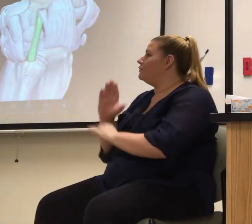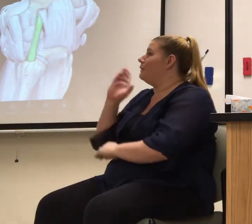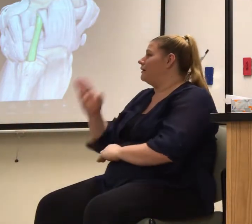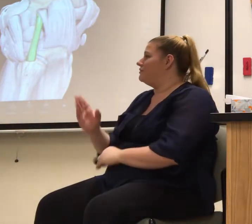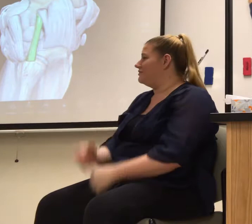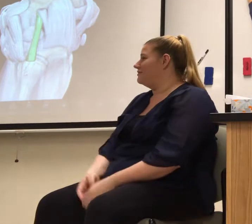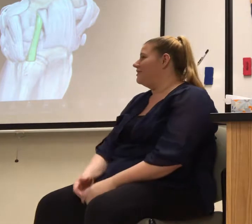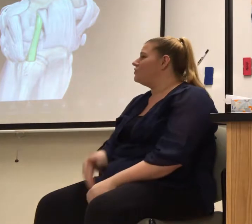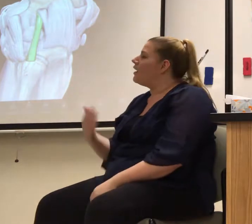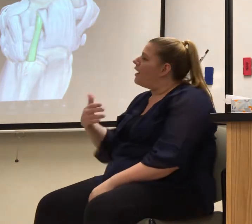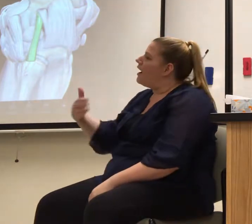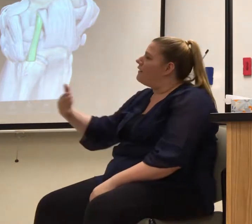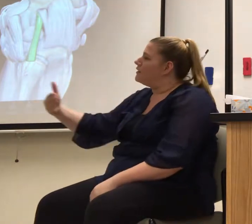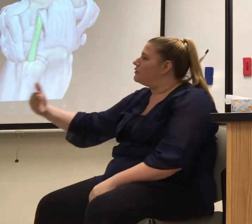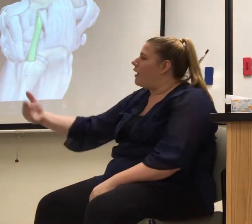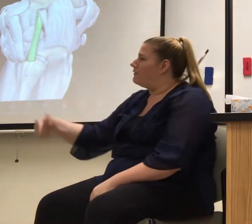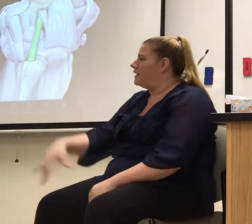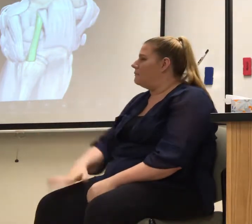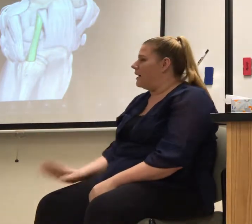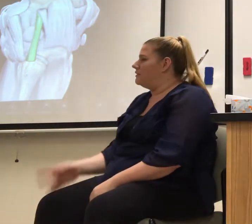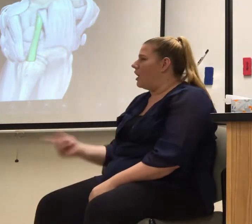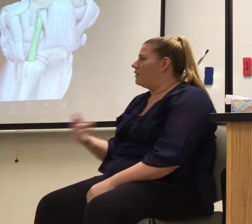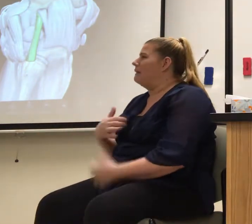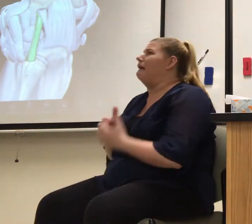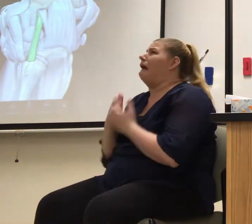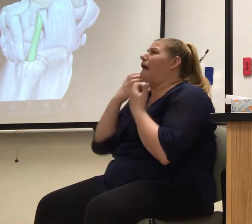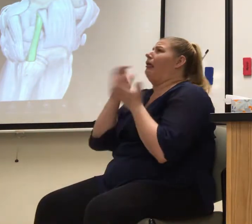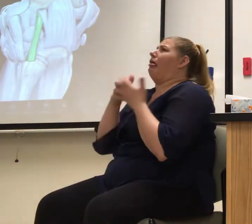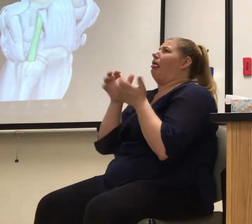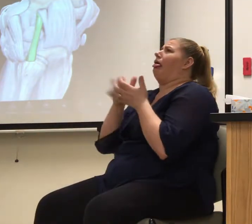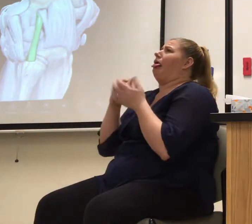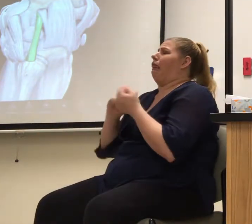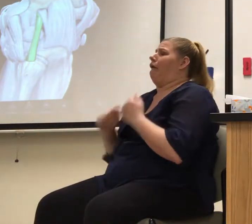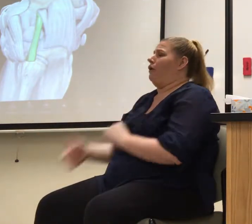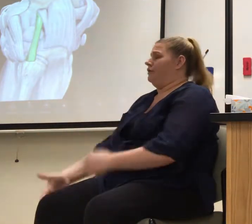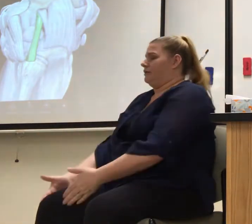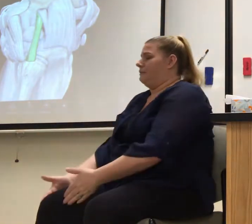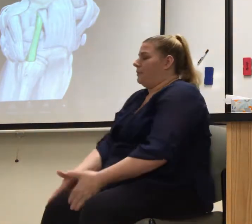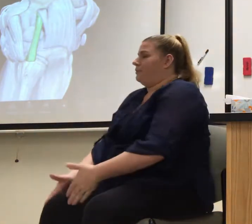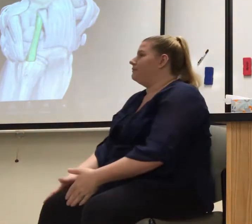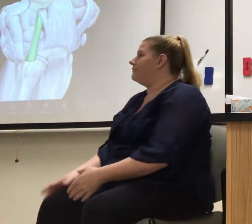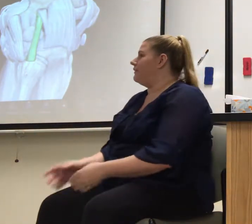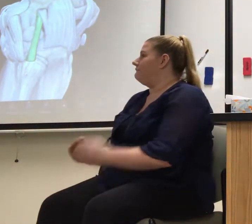So no two cruciate ligaments and no two collateral ligaments.